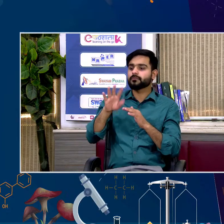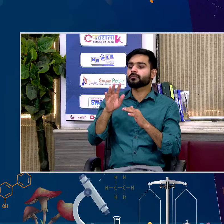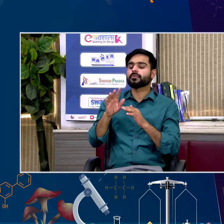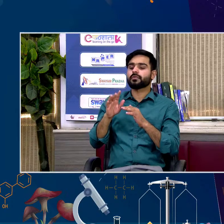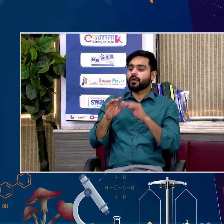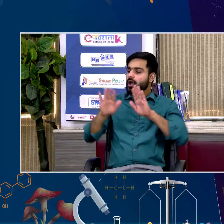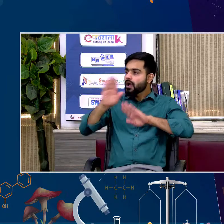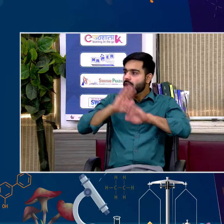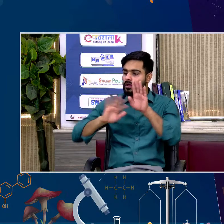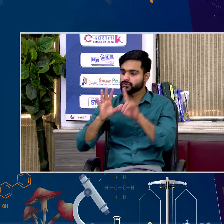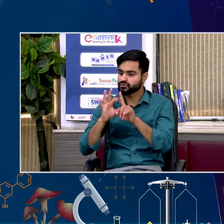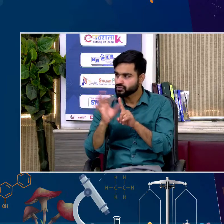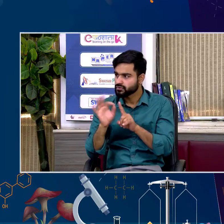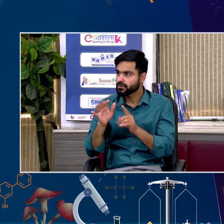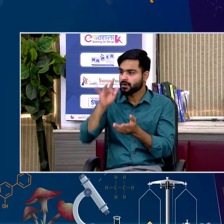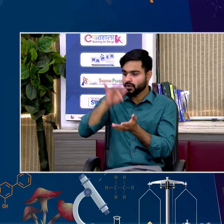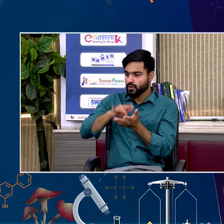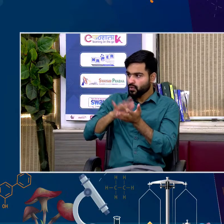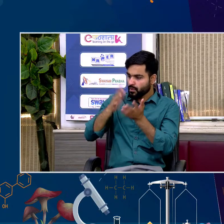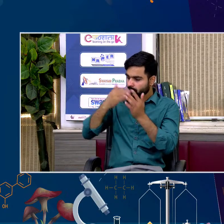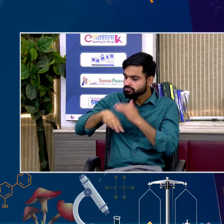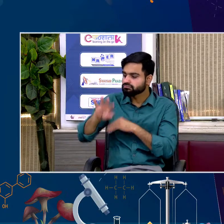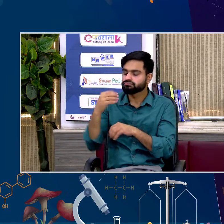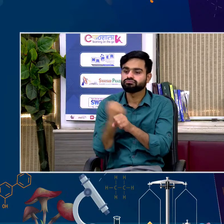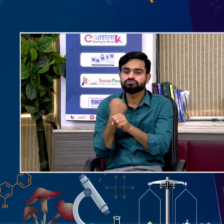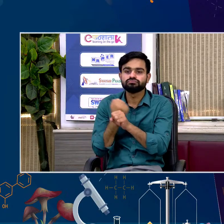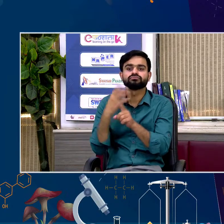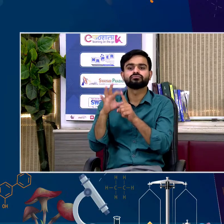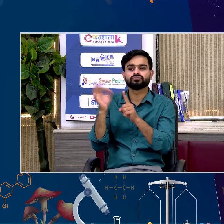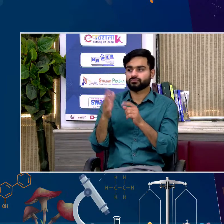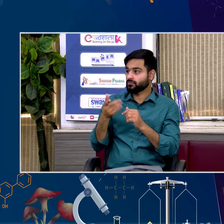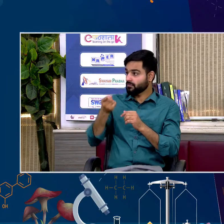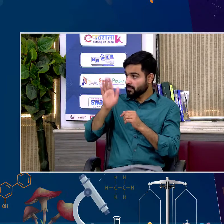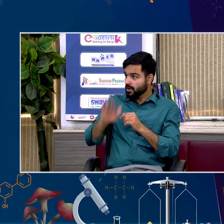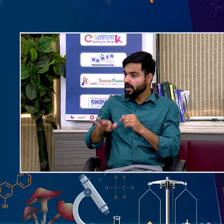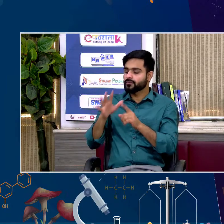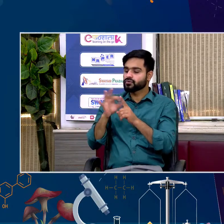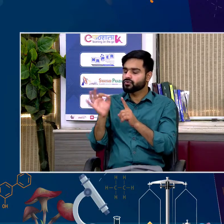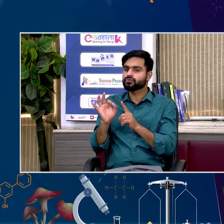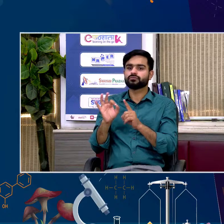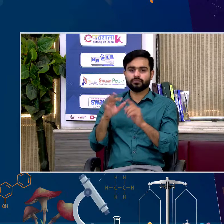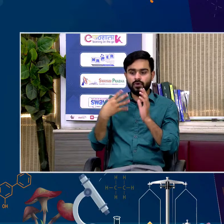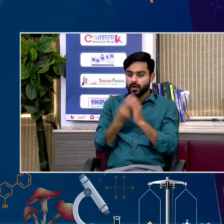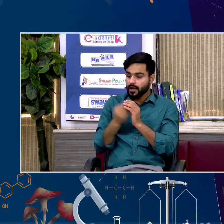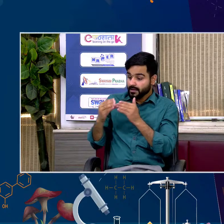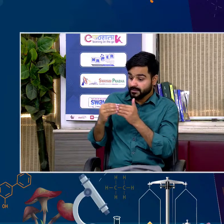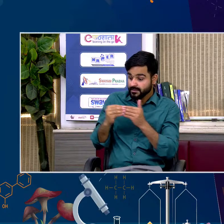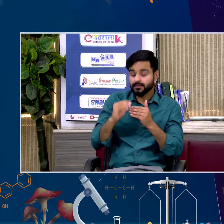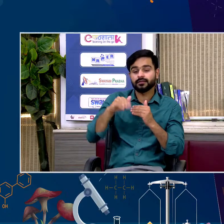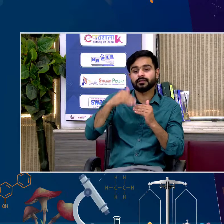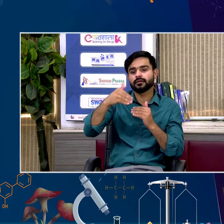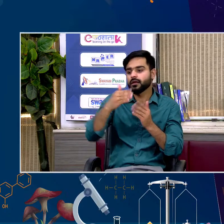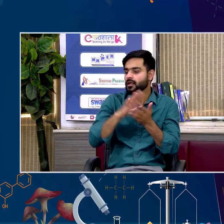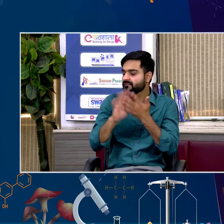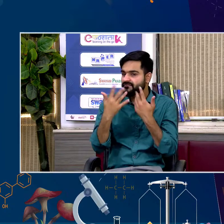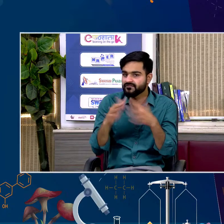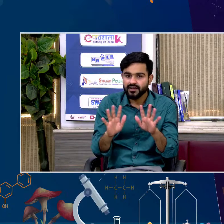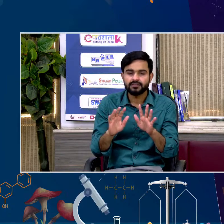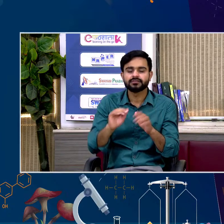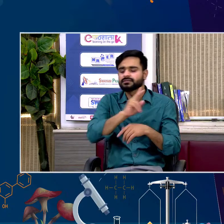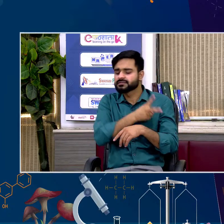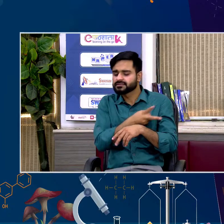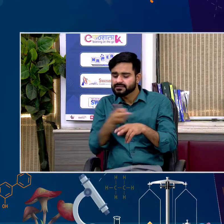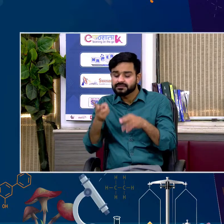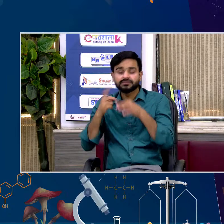of activities, where he is going to be doing it, what he has to do, what will he do after this is finished. All these